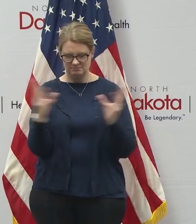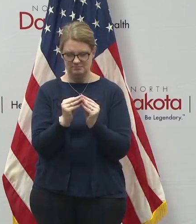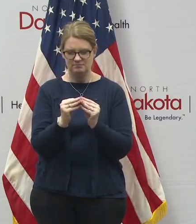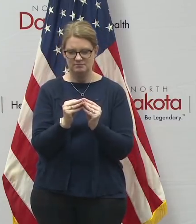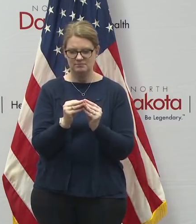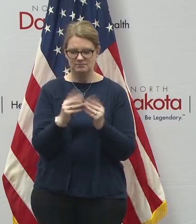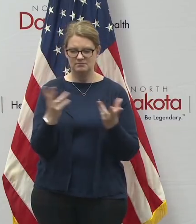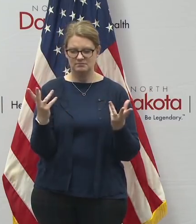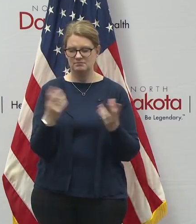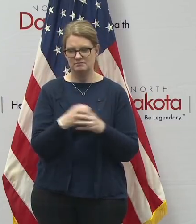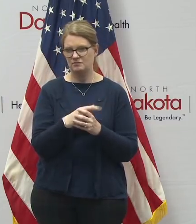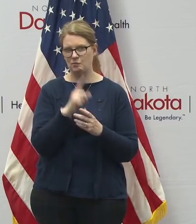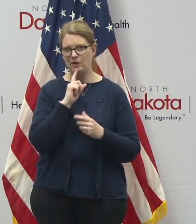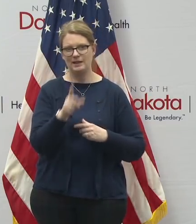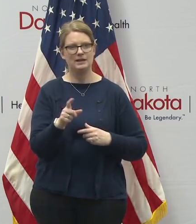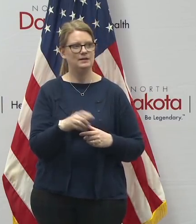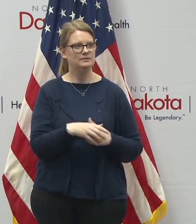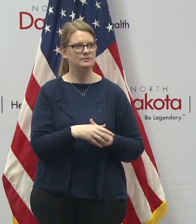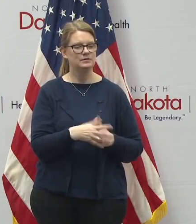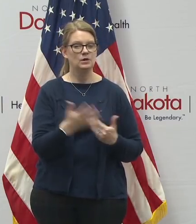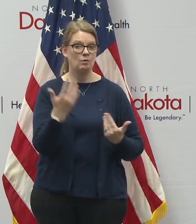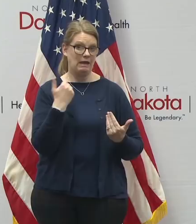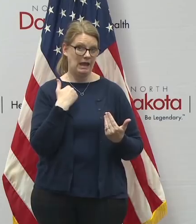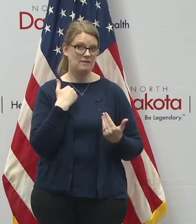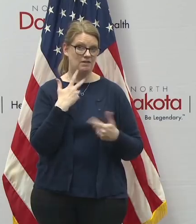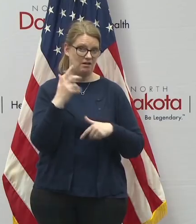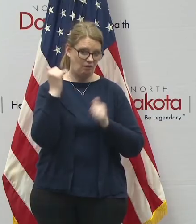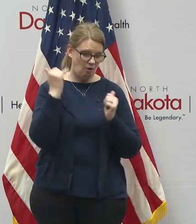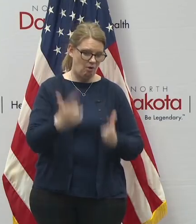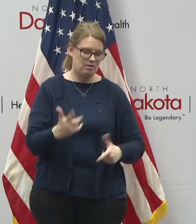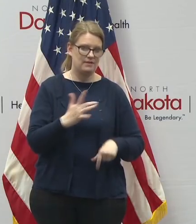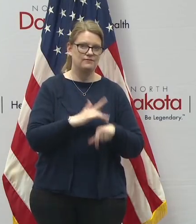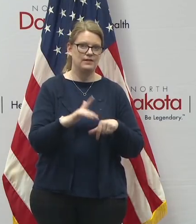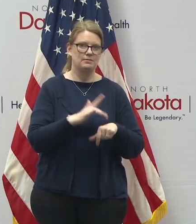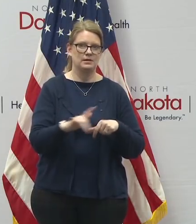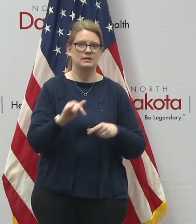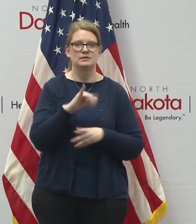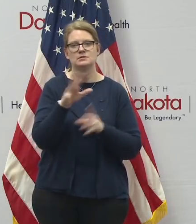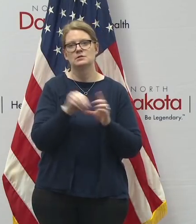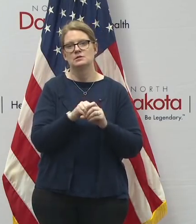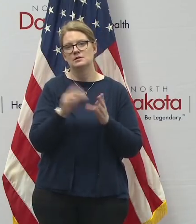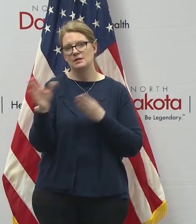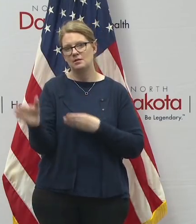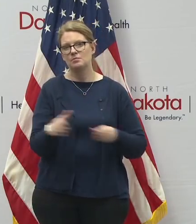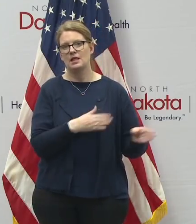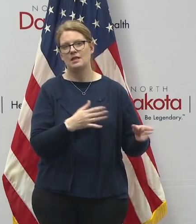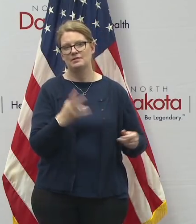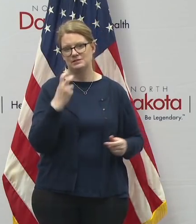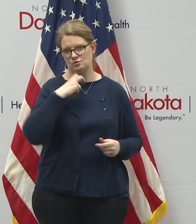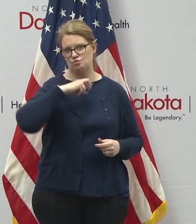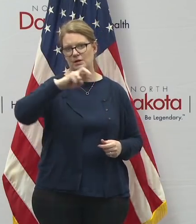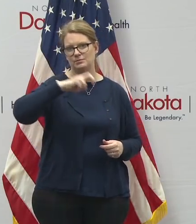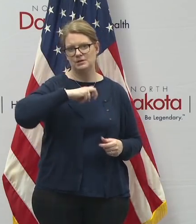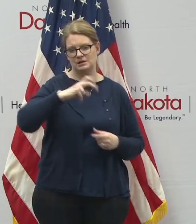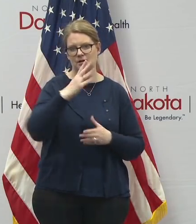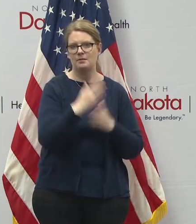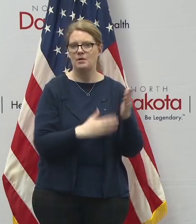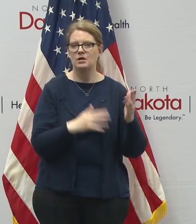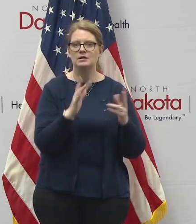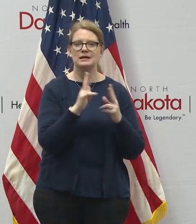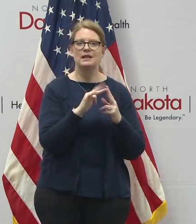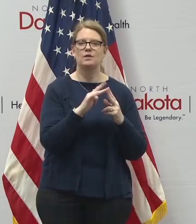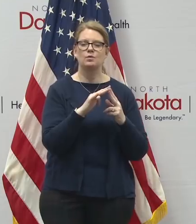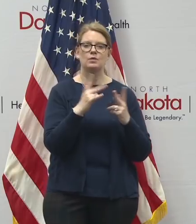sure that we have that. We also, as part of that plan, there's a transportation component, which is either we have